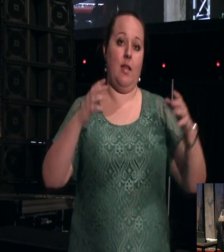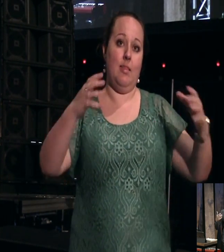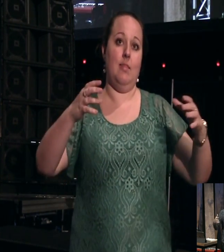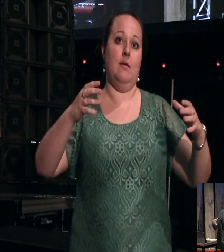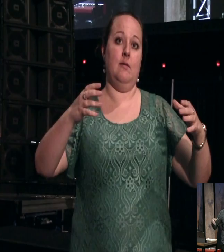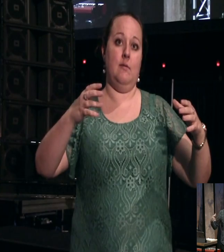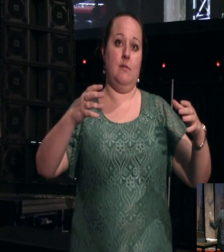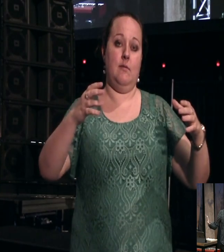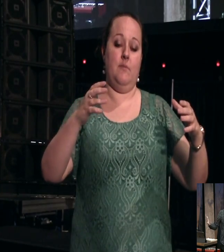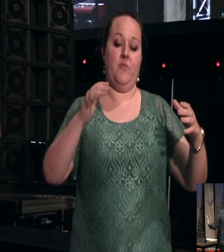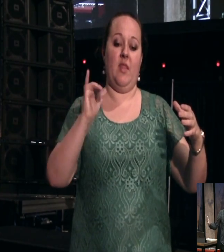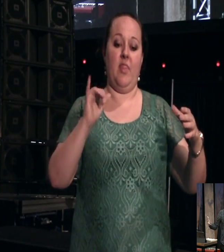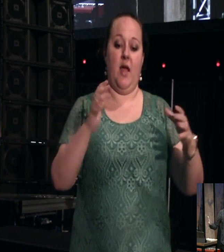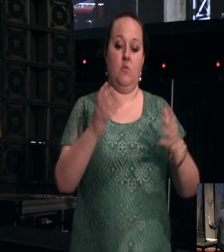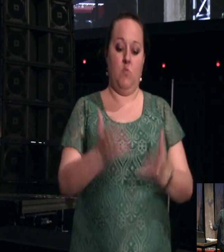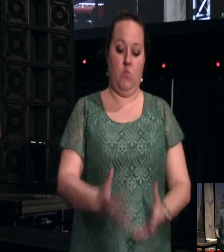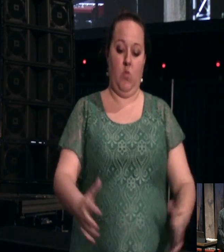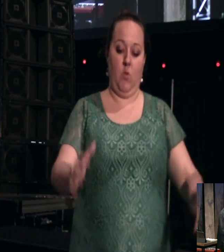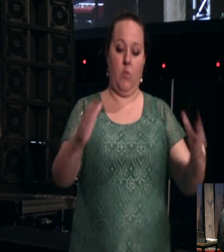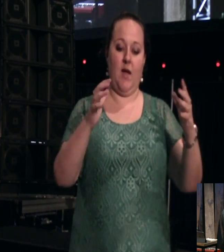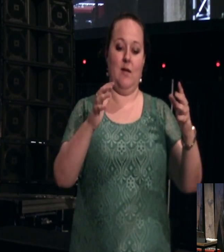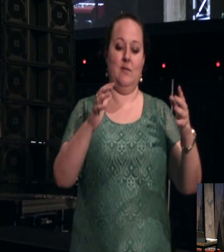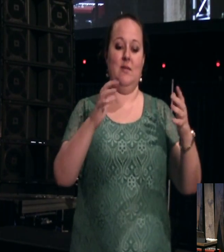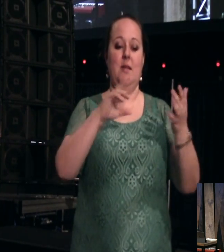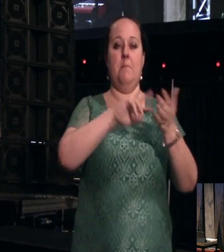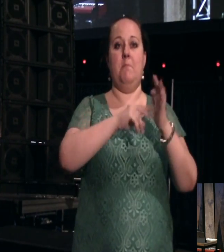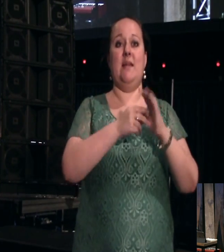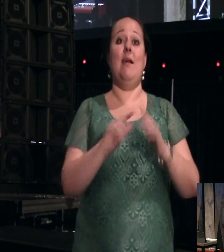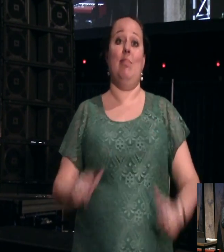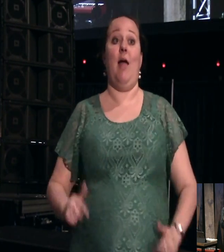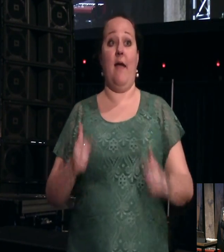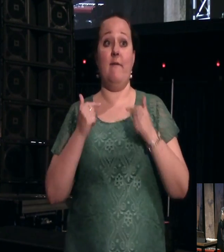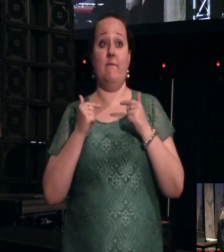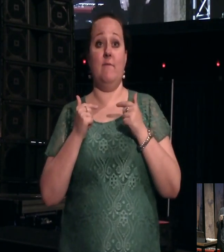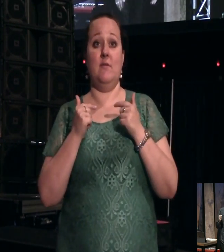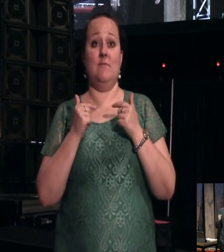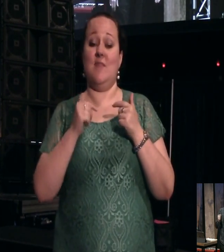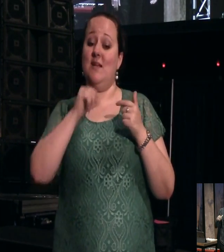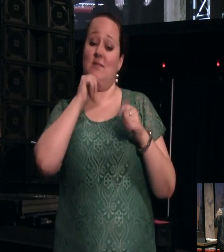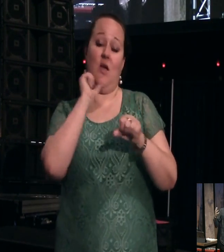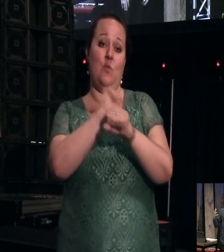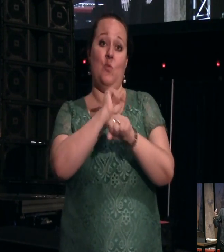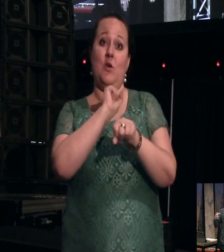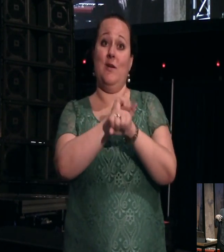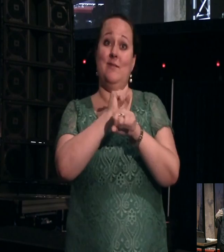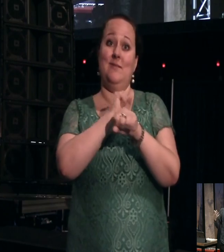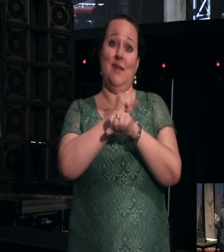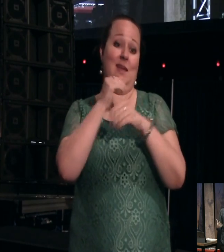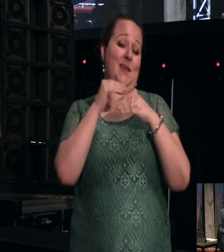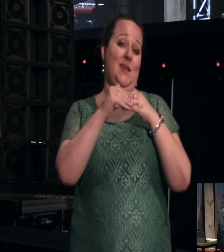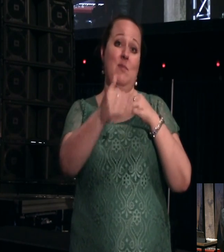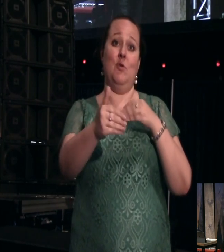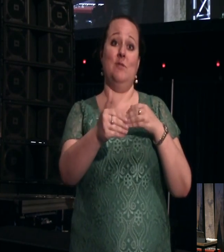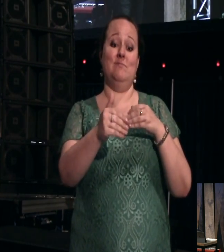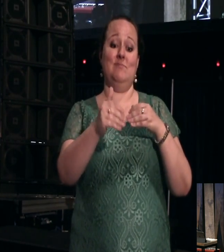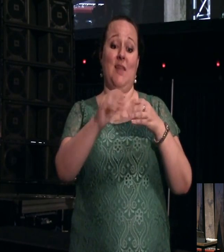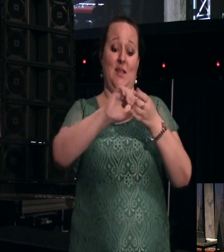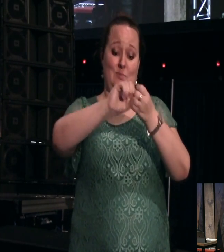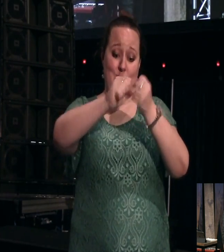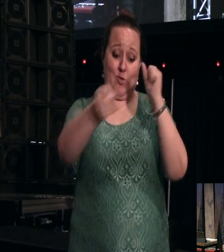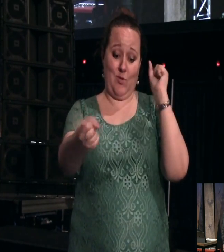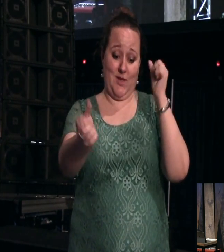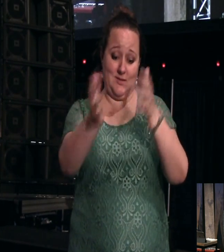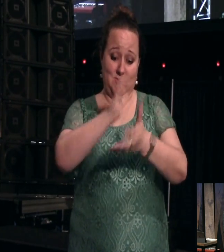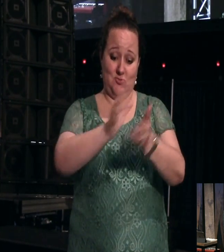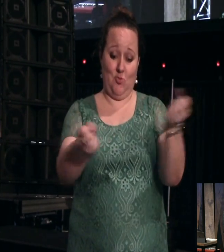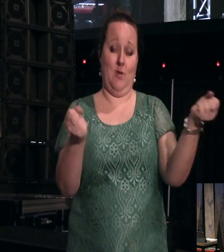that refer to a well. He's referring, and the well was kind of a metaphor for life. He's saying the well isn't